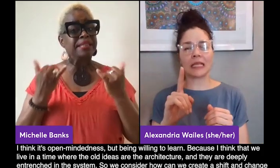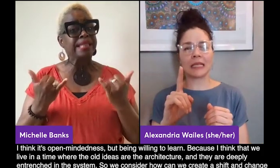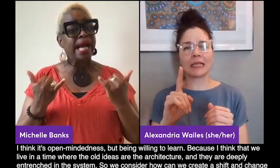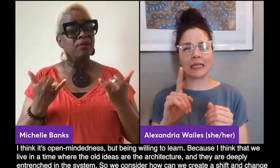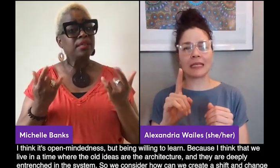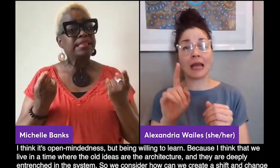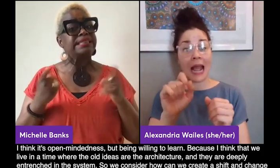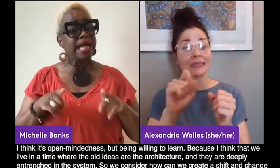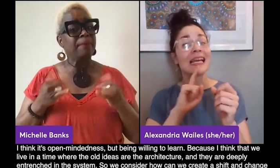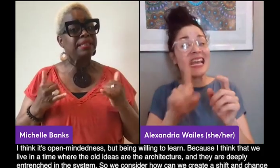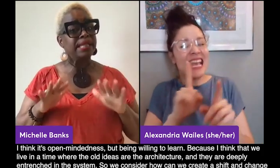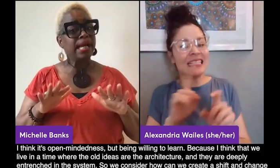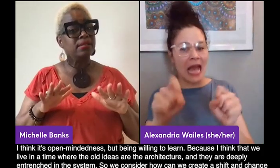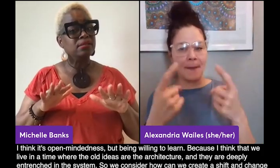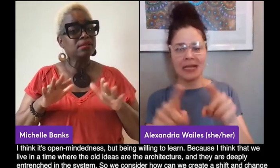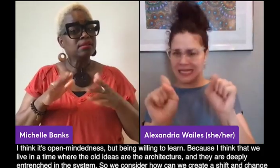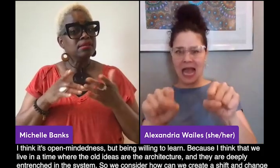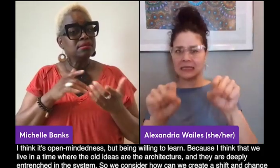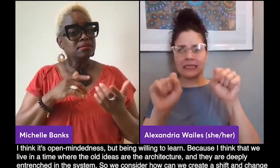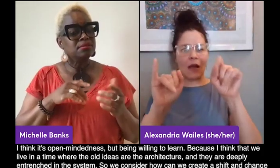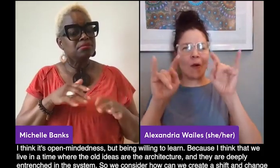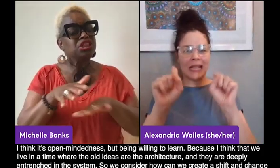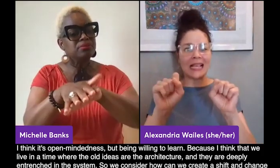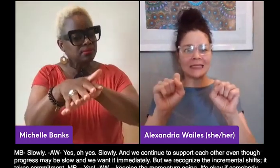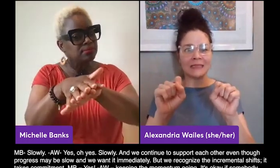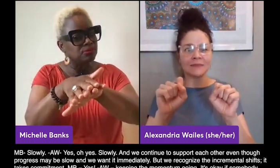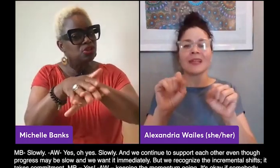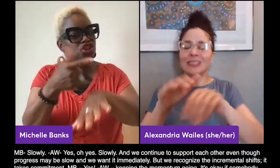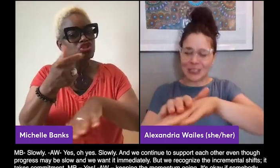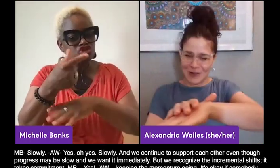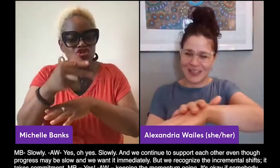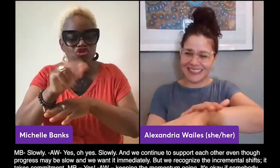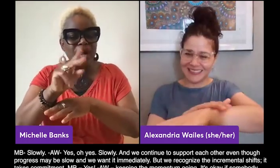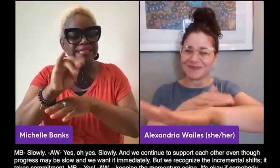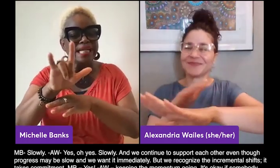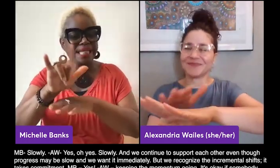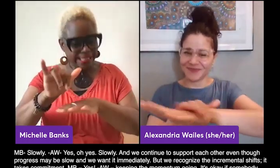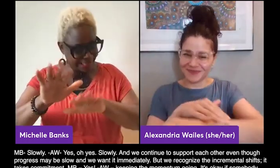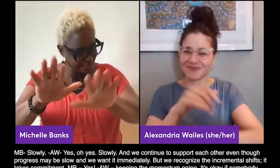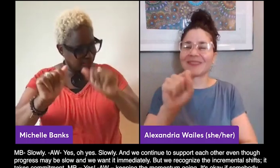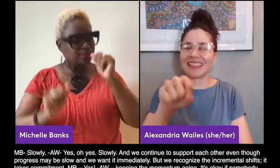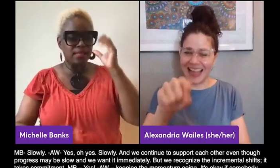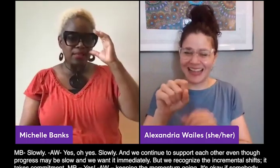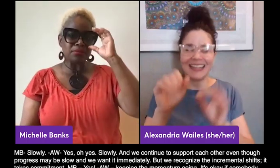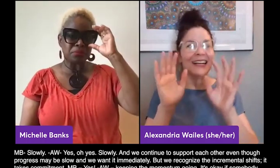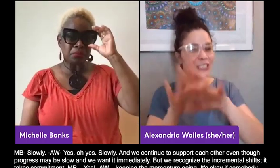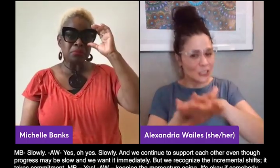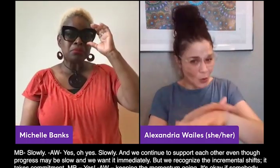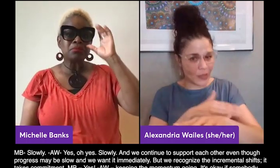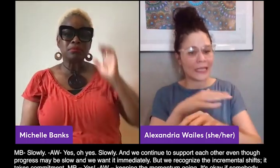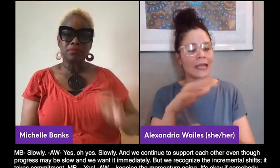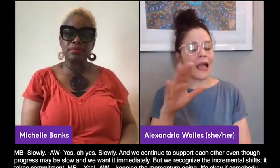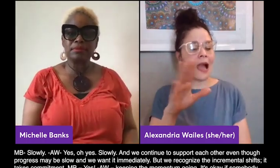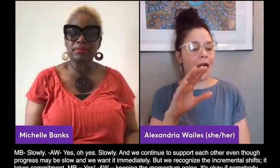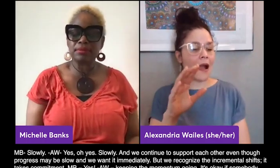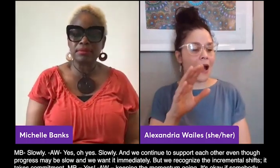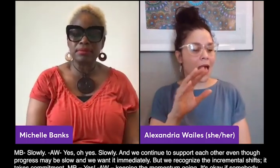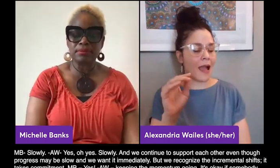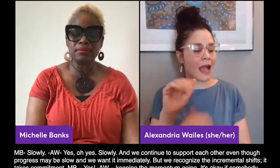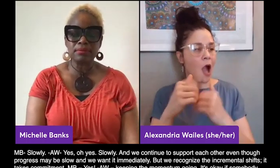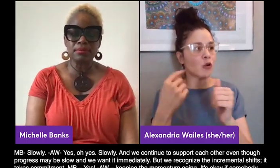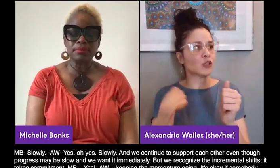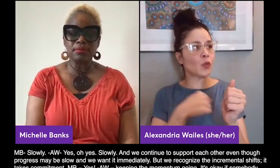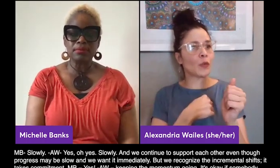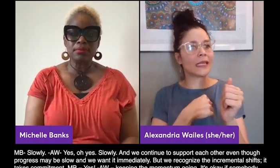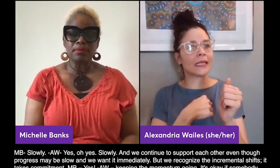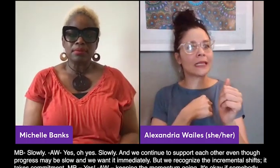It's happening now. Yes, it's happening now. Slowly. Yes, yes, oh yes, slowly,